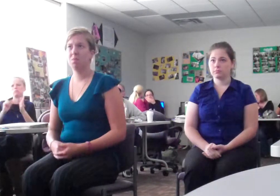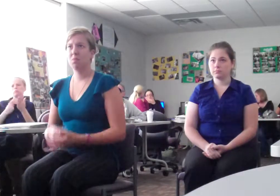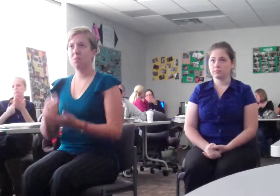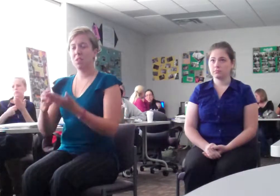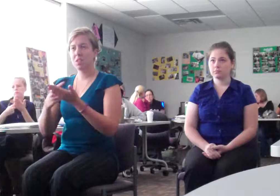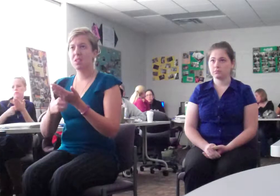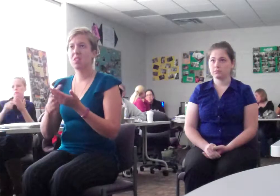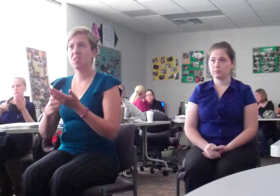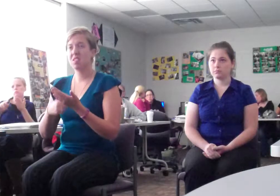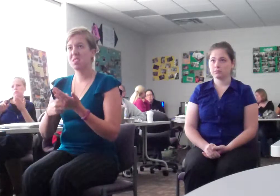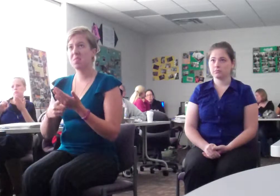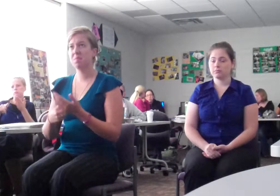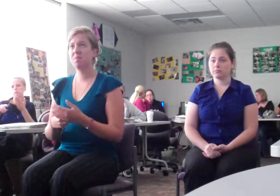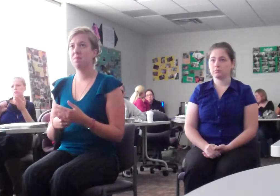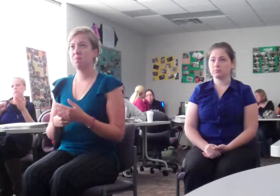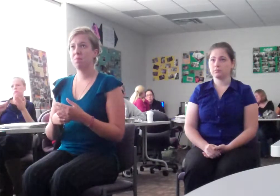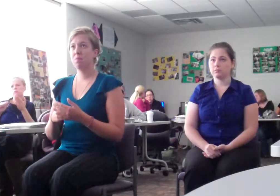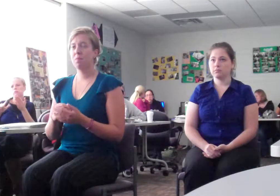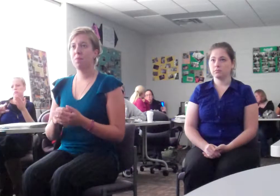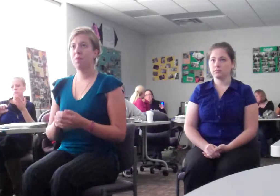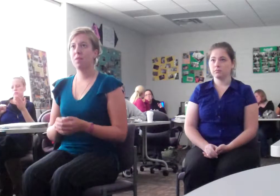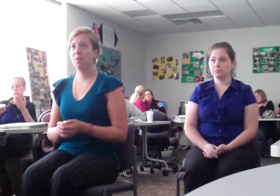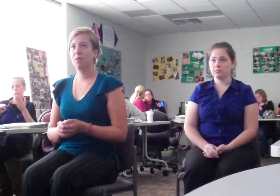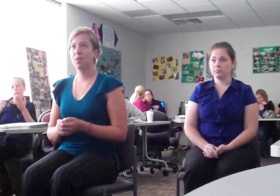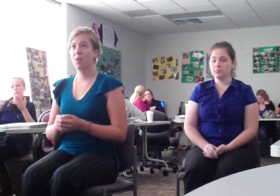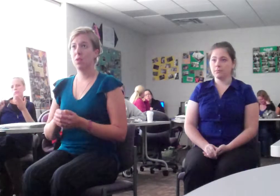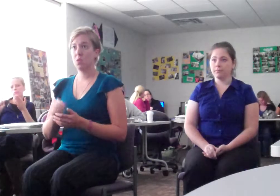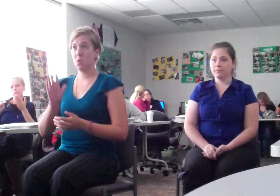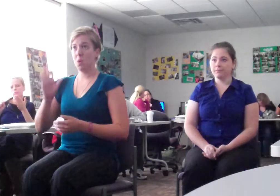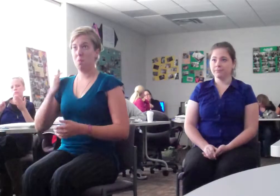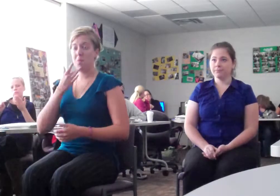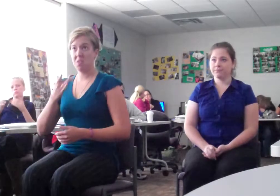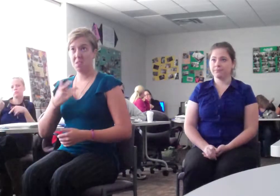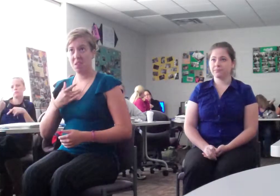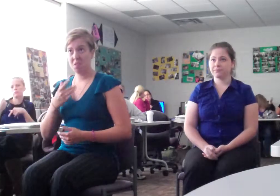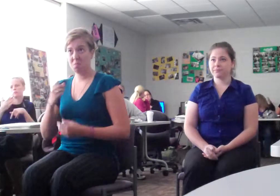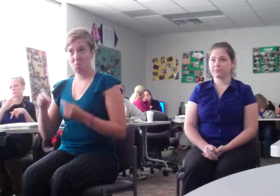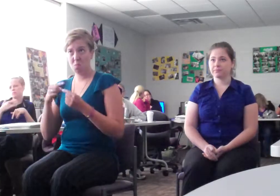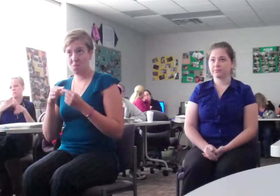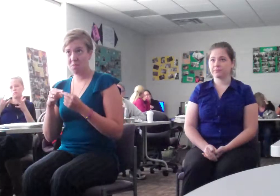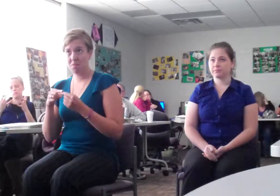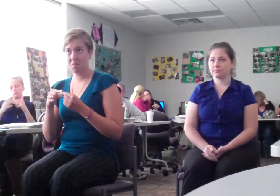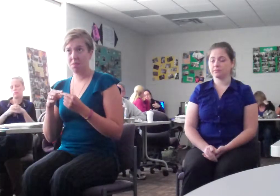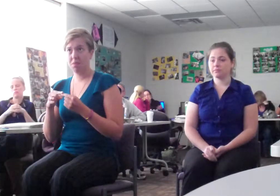you. First of all, I need your date of birth, Stephen.